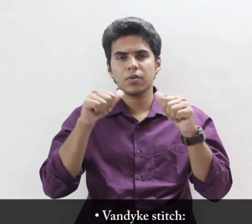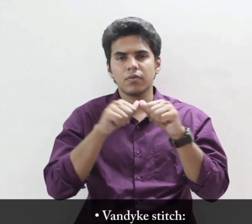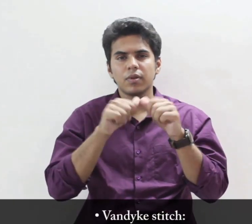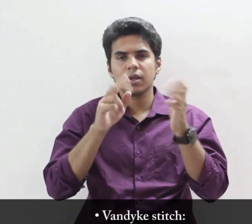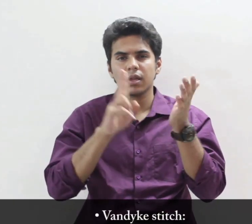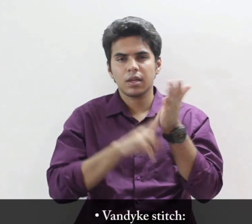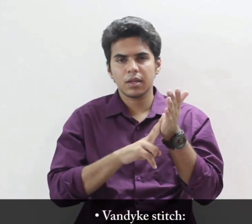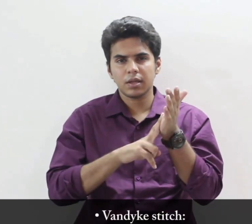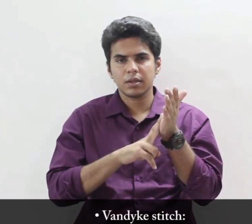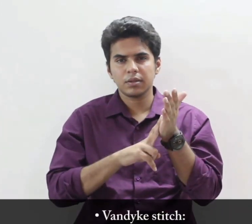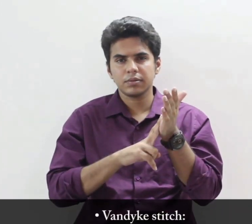Van Dyck stitch.